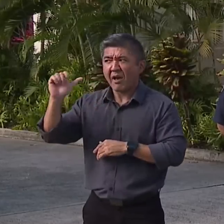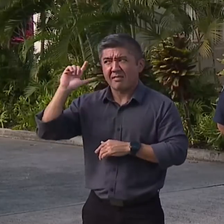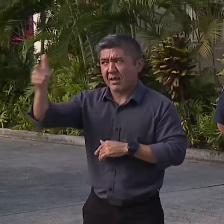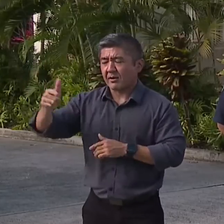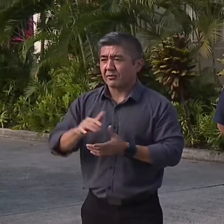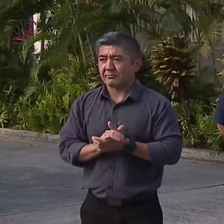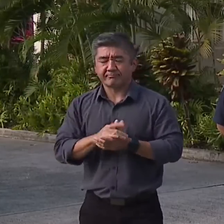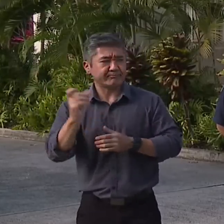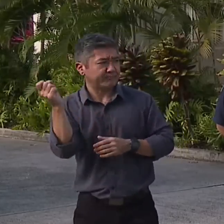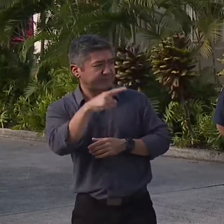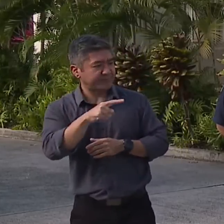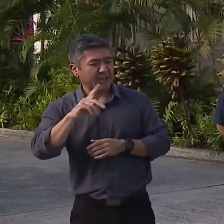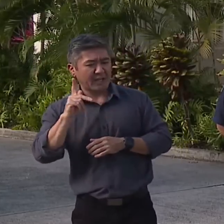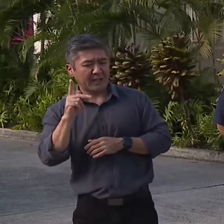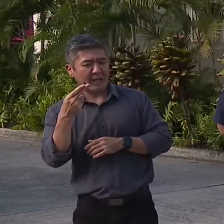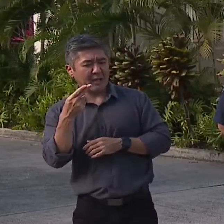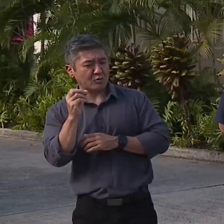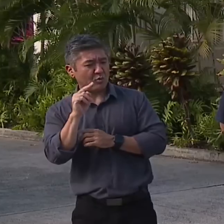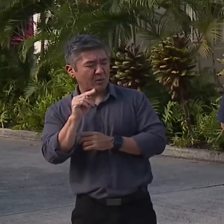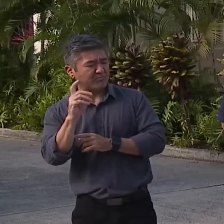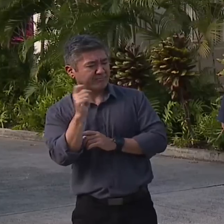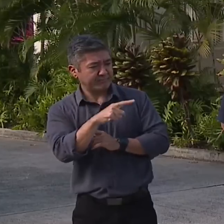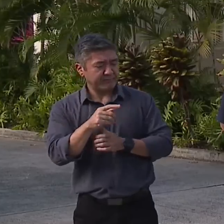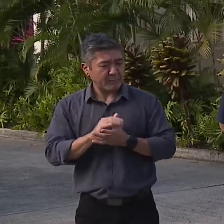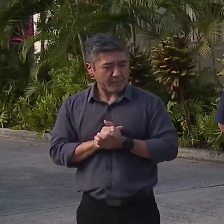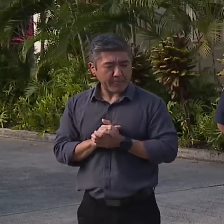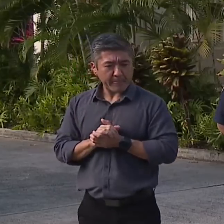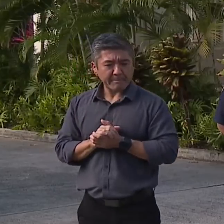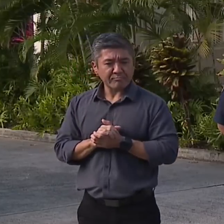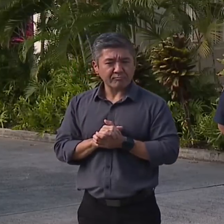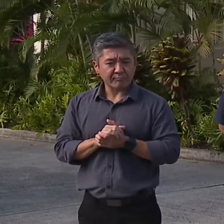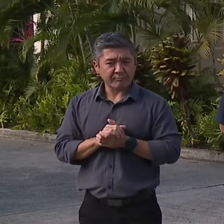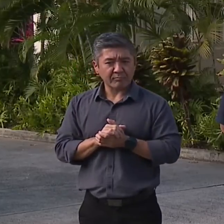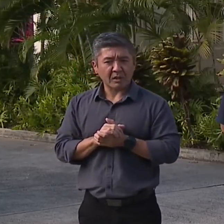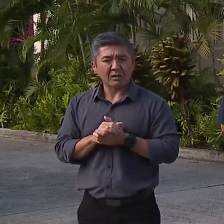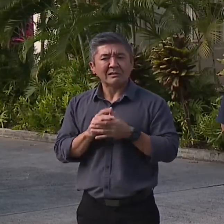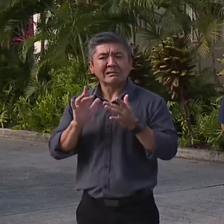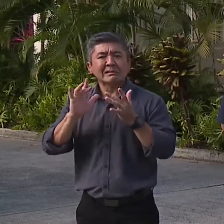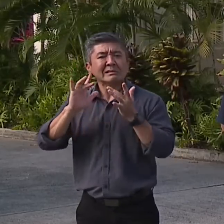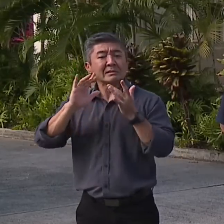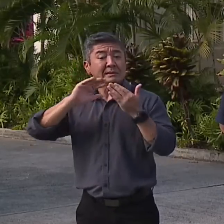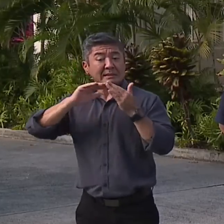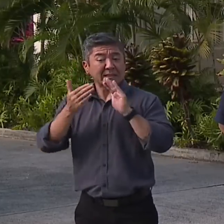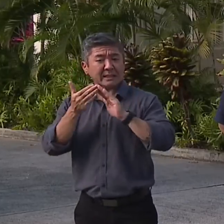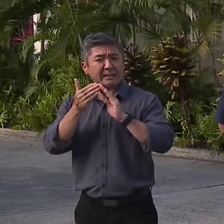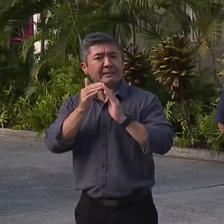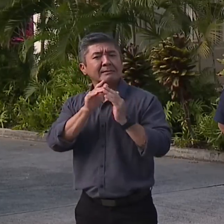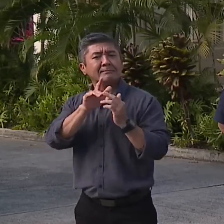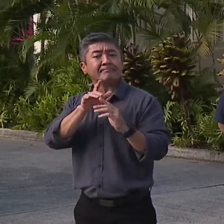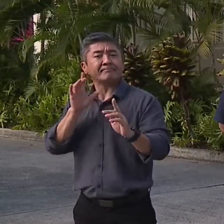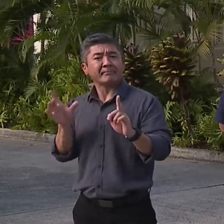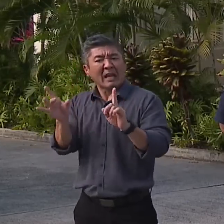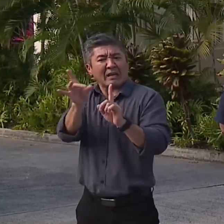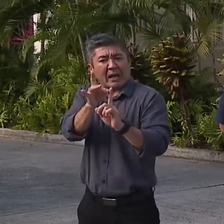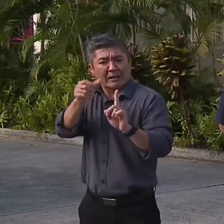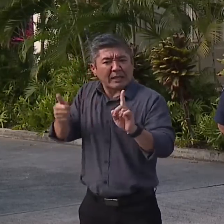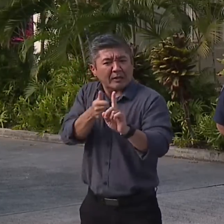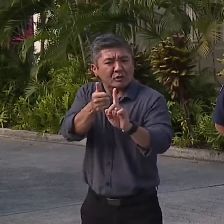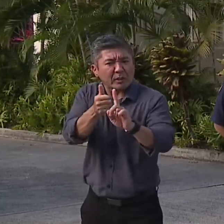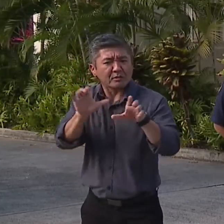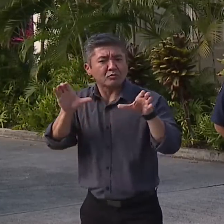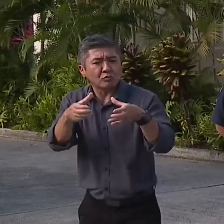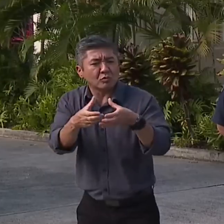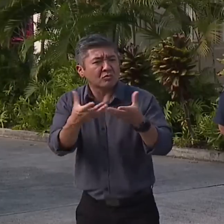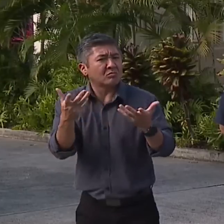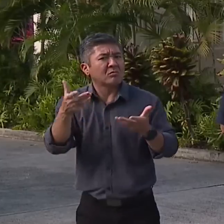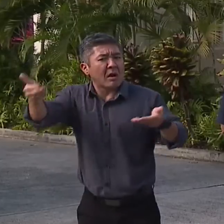from Gina Mangieri, KHON. She wants to know the status of the city contact tracing unit. How many are hired? What is the target